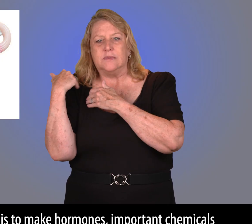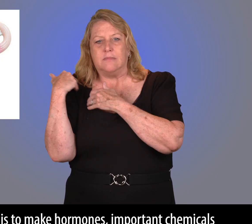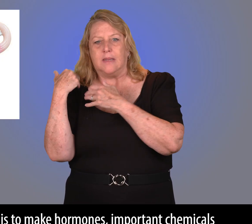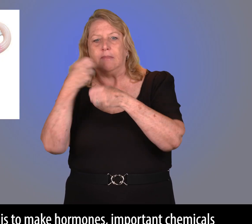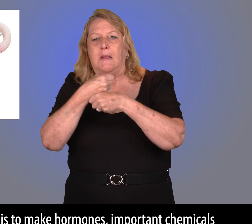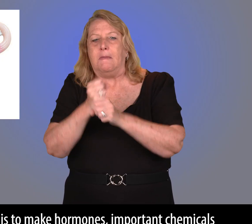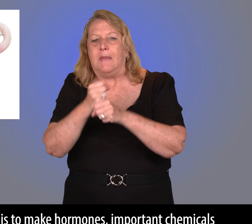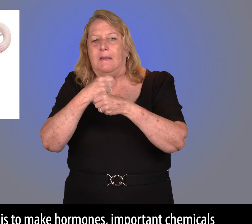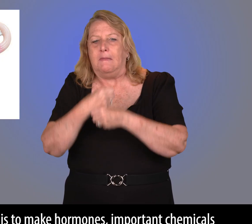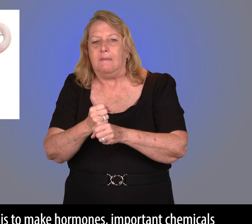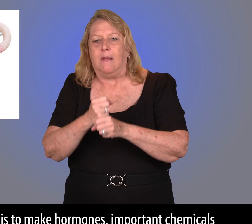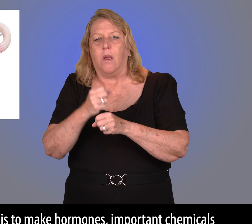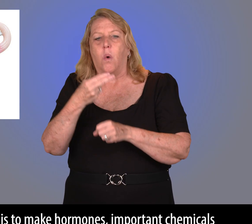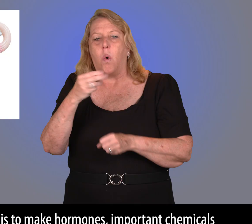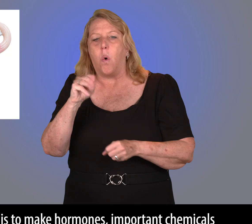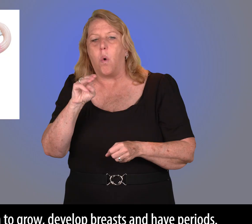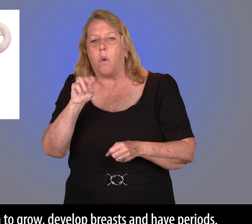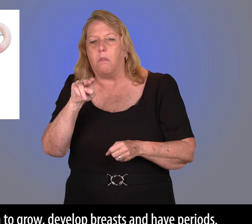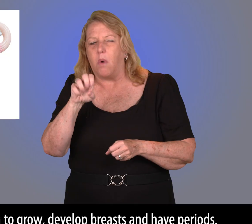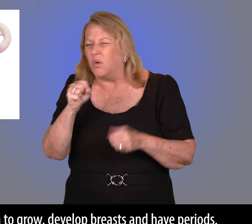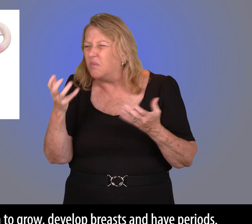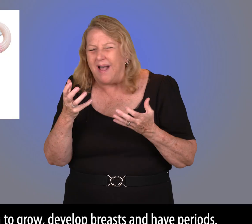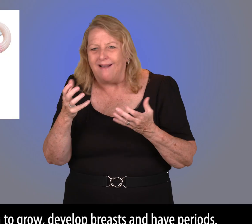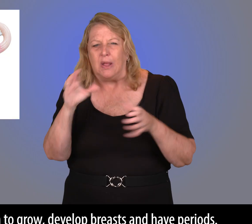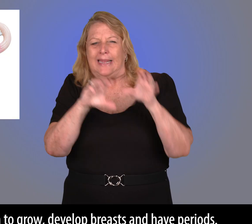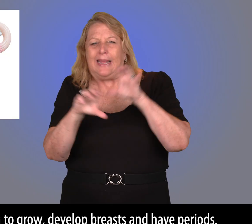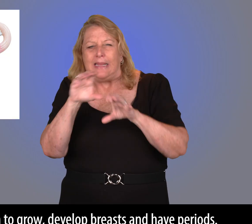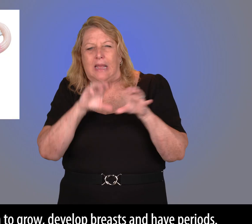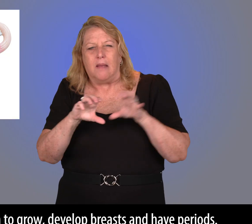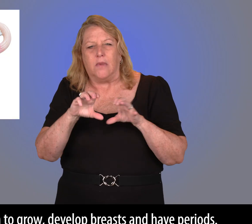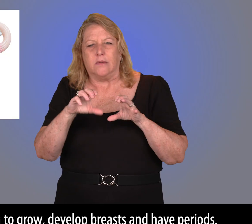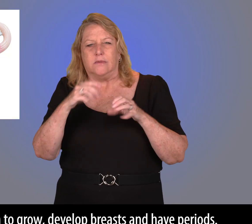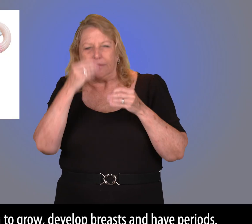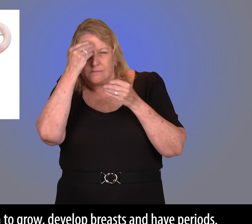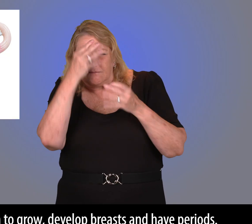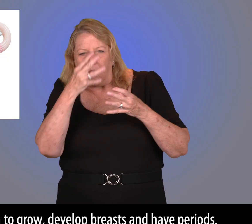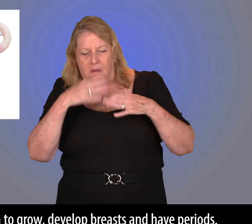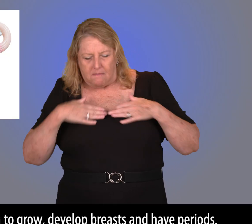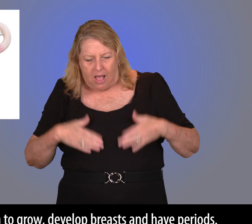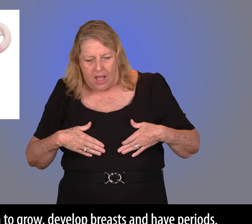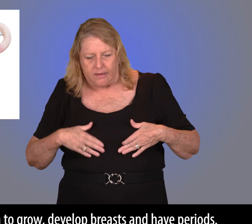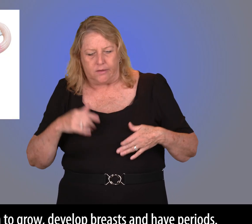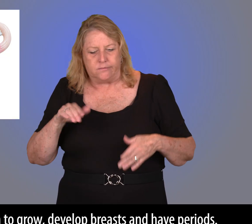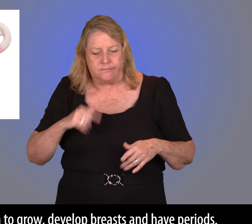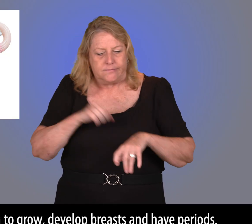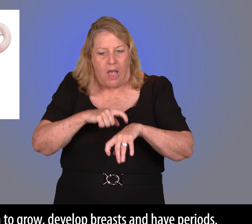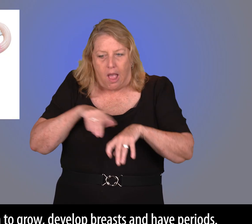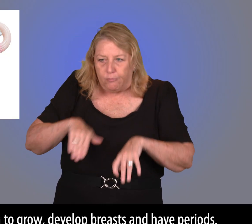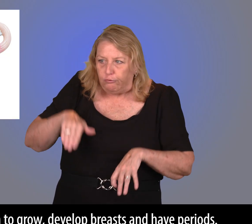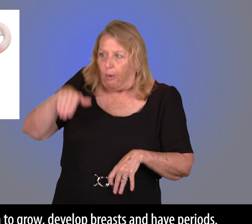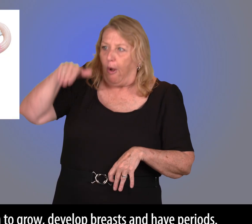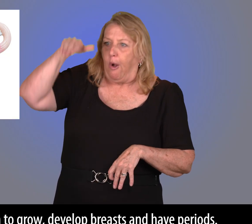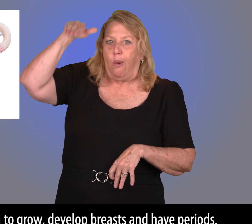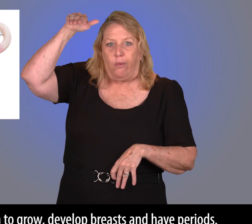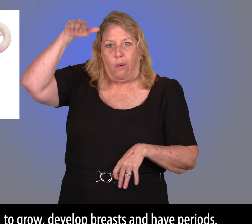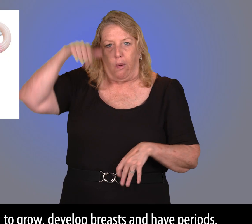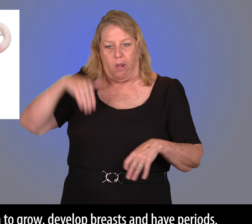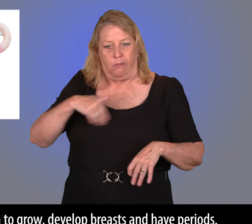important chemicals that tell the body when to grow, develop breasts, and have